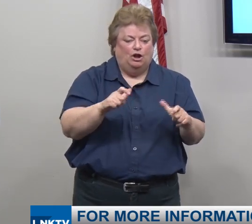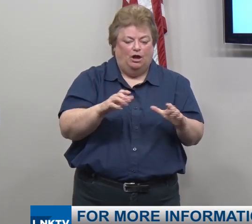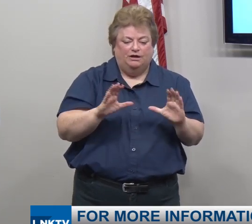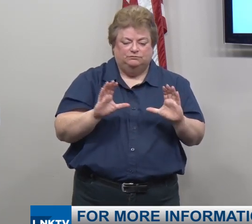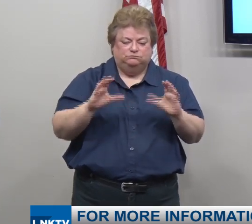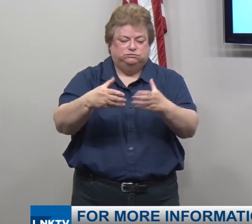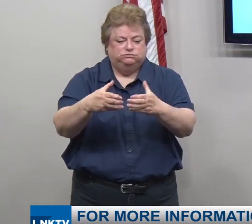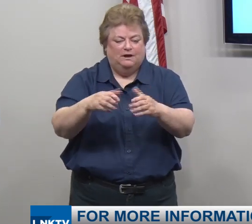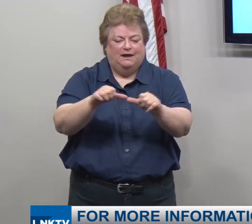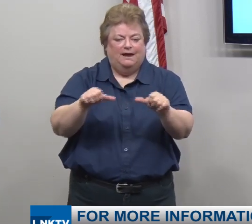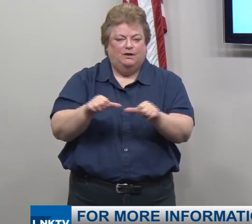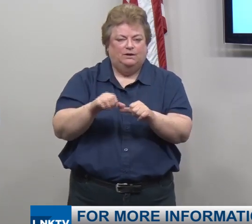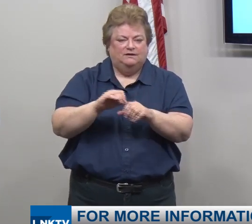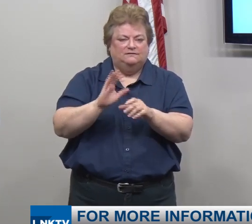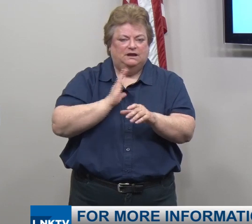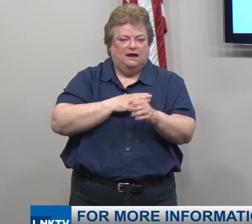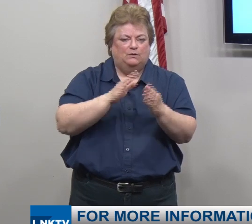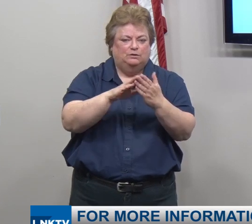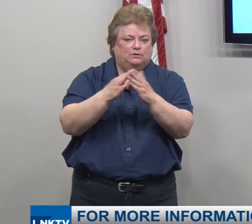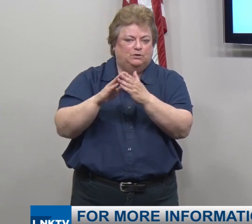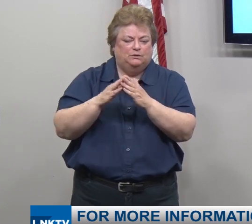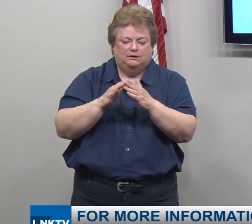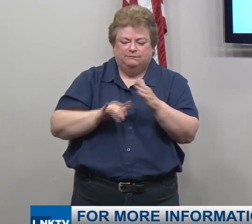in our community.